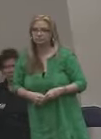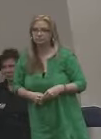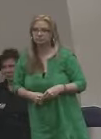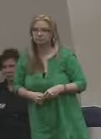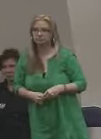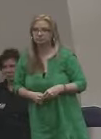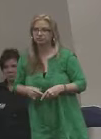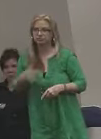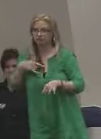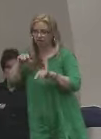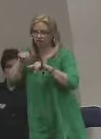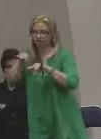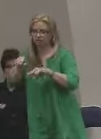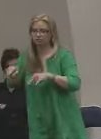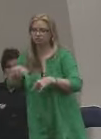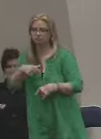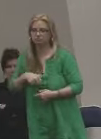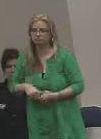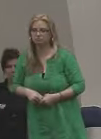I mocked him.